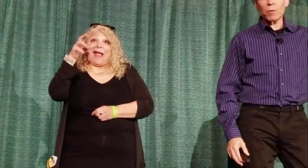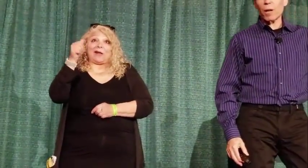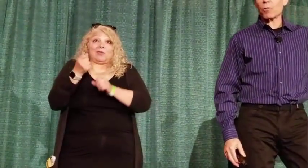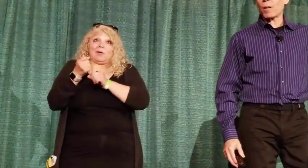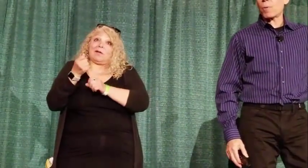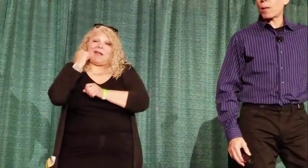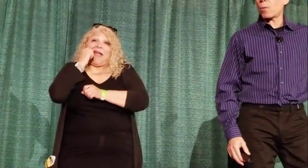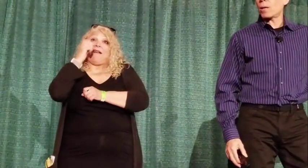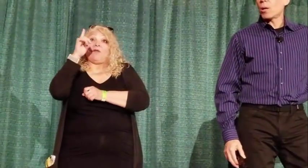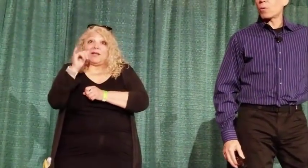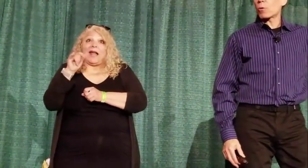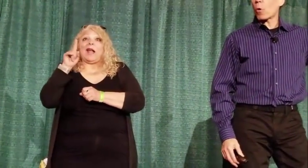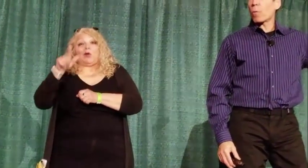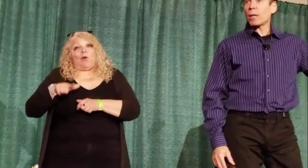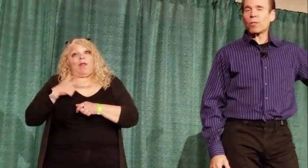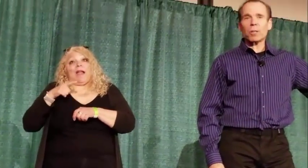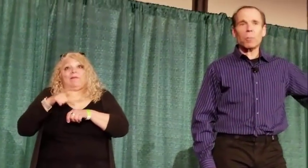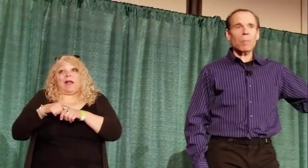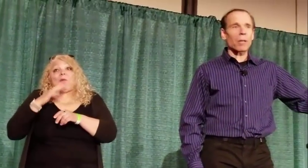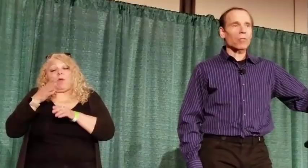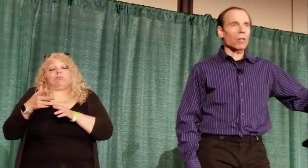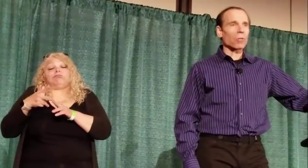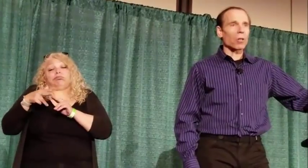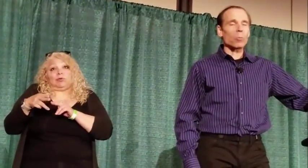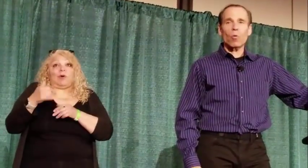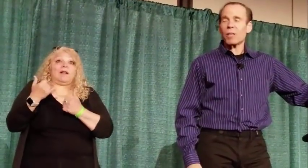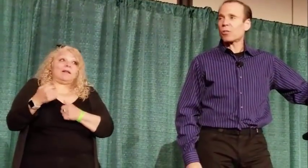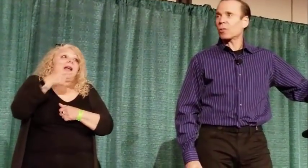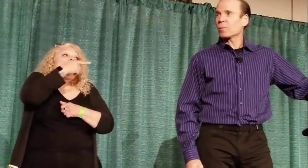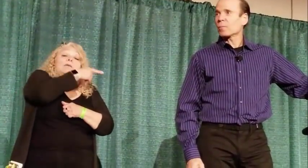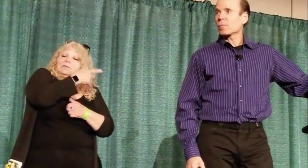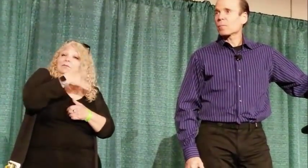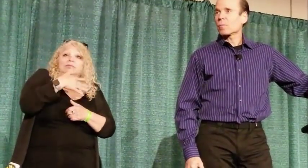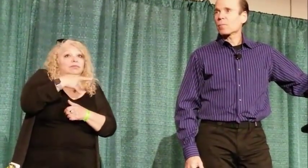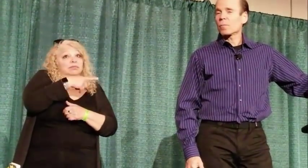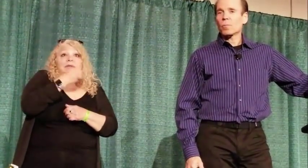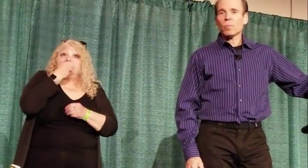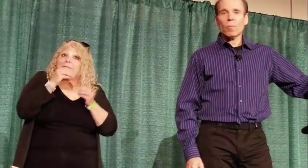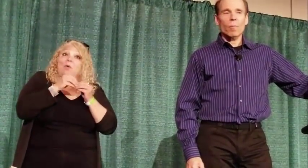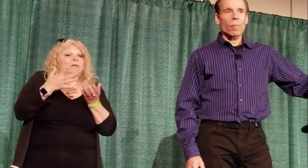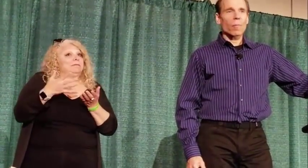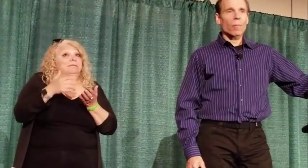500 calories extra a day, by the way. The most overweight, sickly population in the history of the human race.